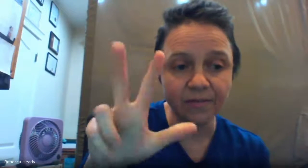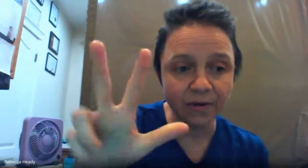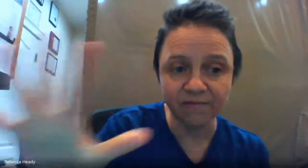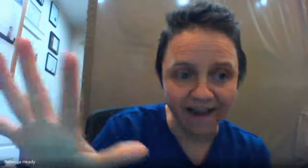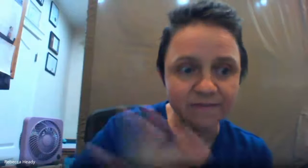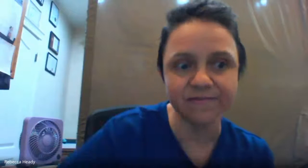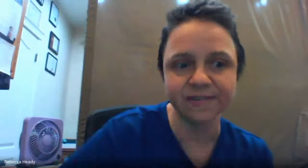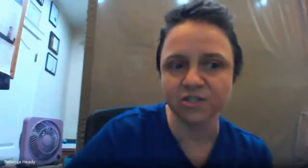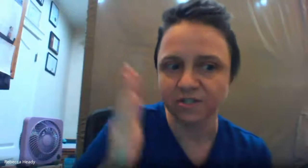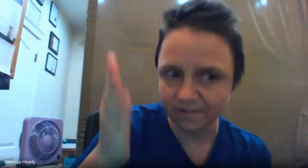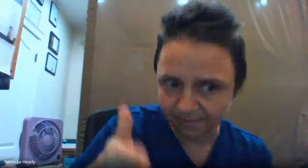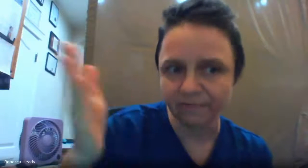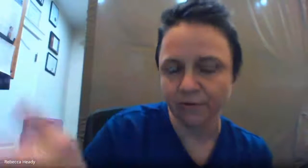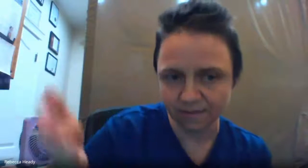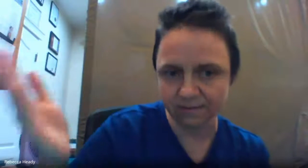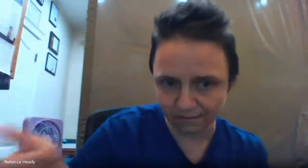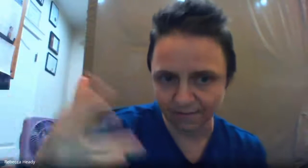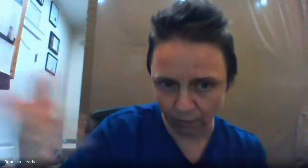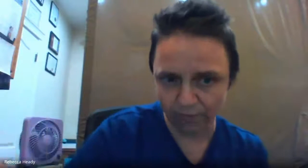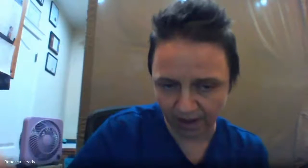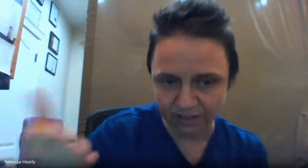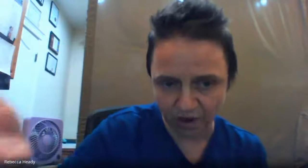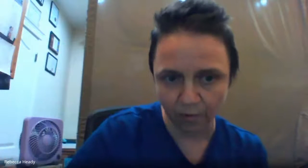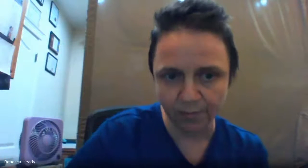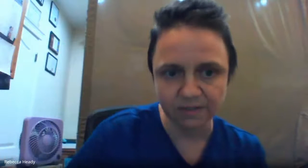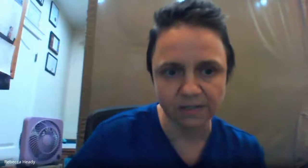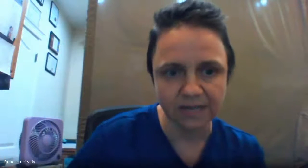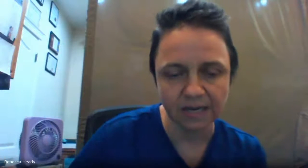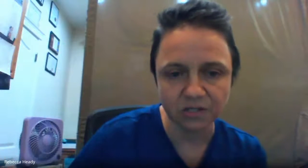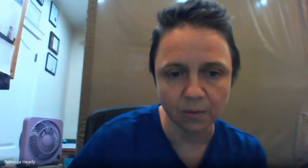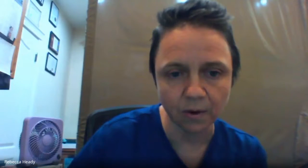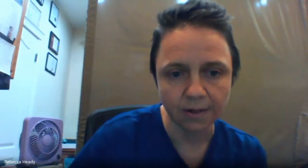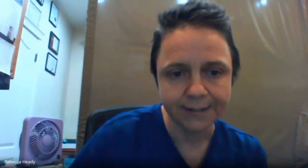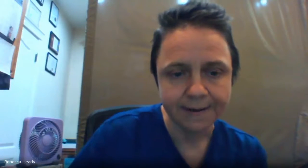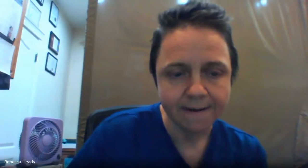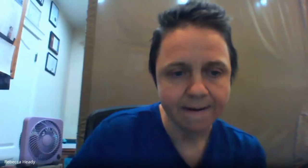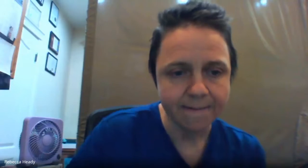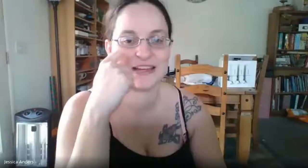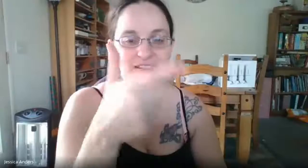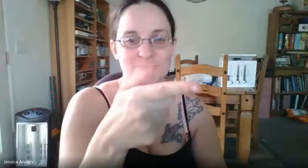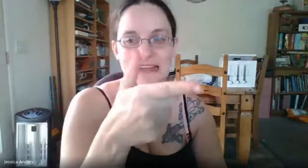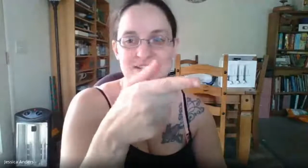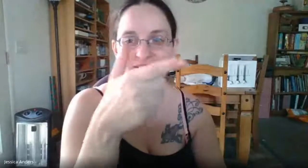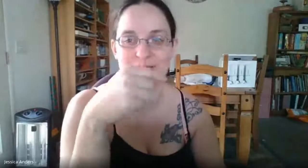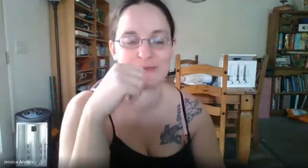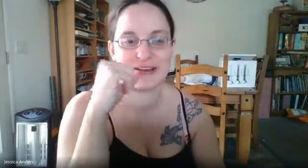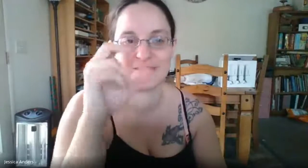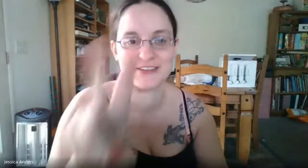135. It's just the first, each number, basically signing each number. The 20 is throwing me off because I just 21.